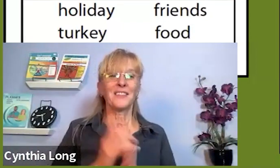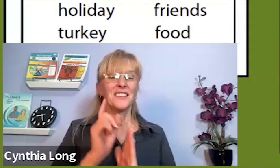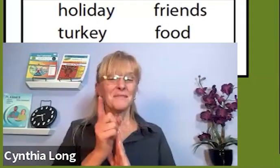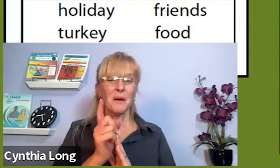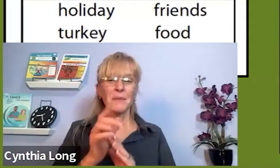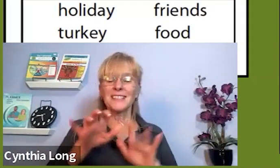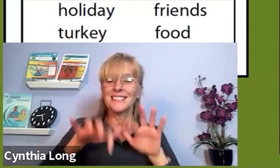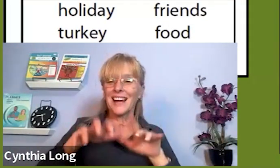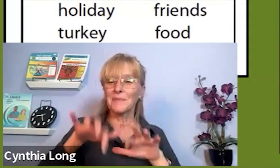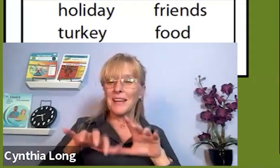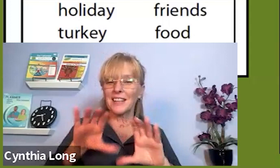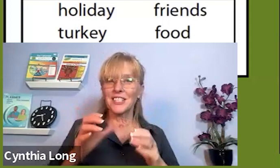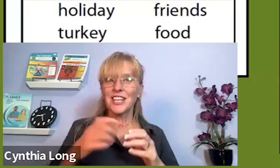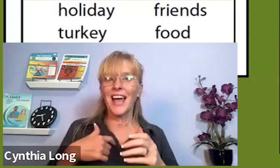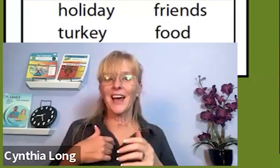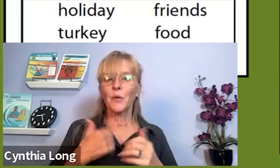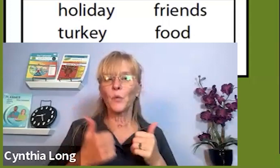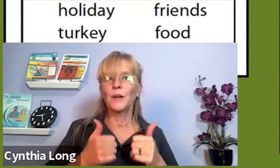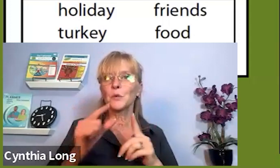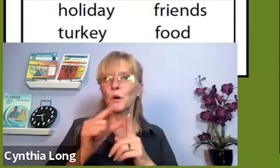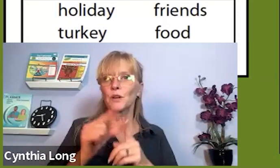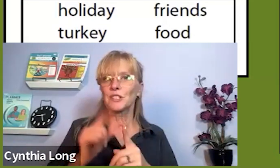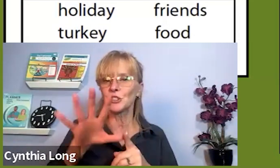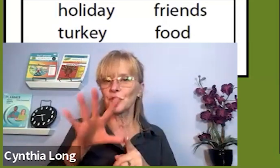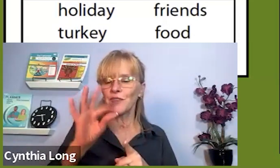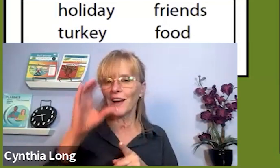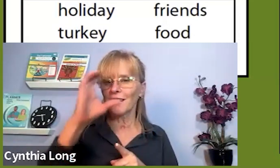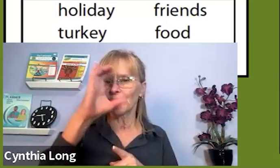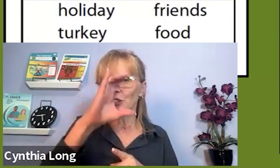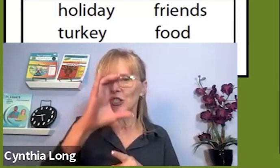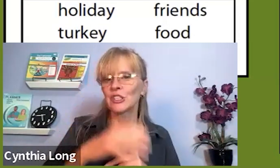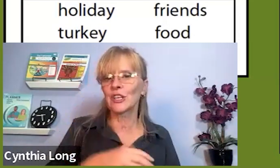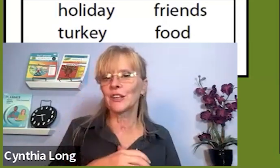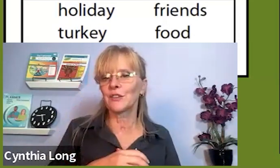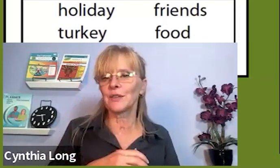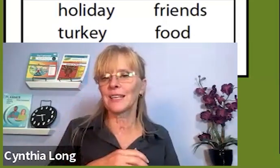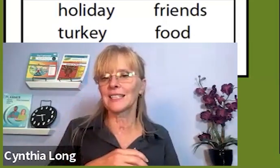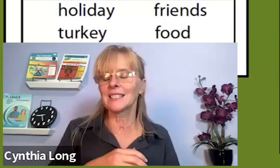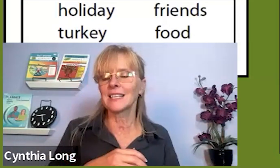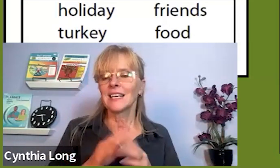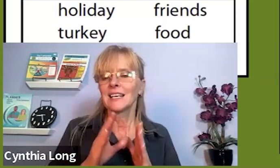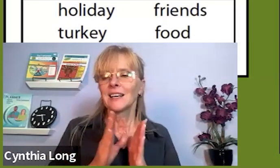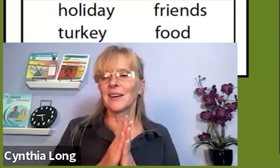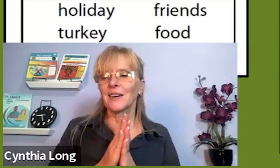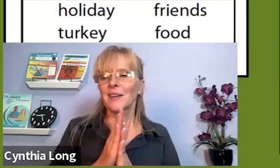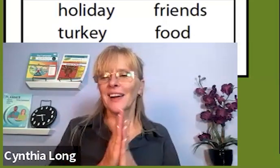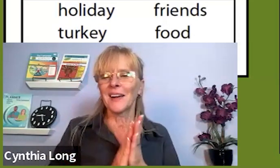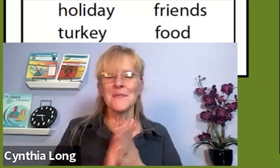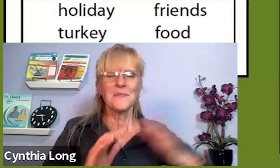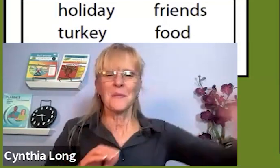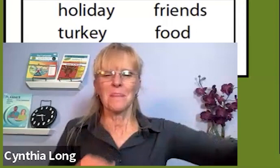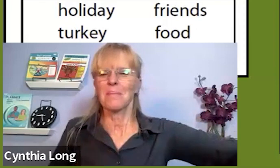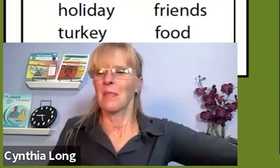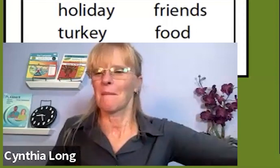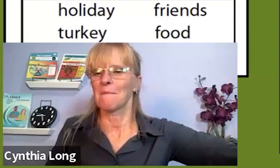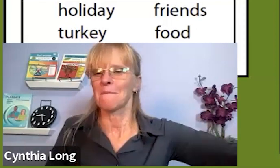okay, give you a moment, type that in the chat. Which words did you find that just looking through this?